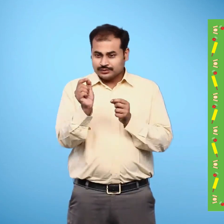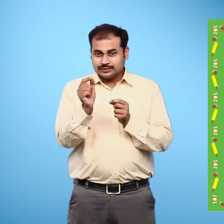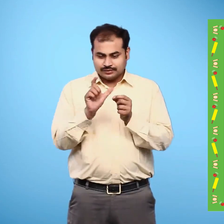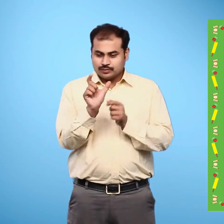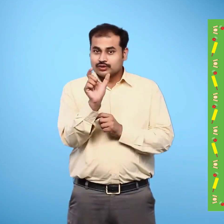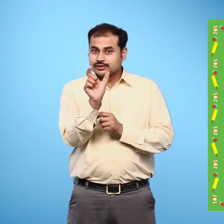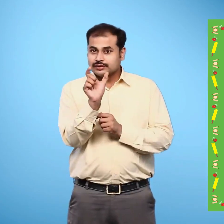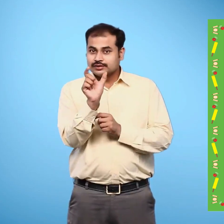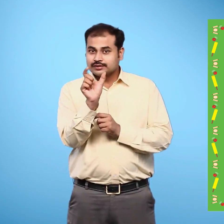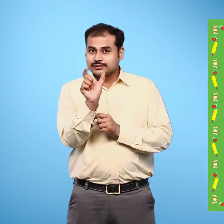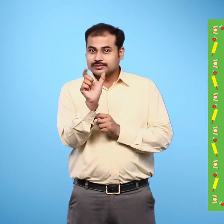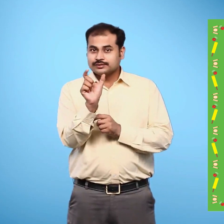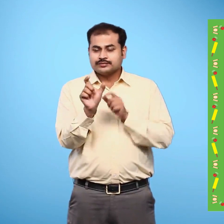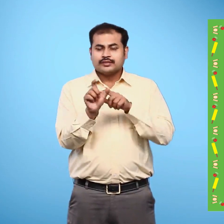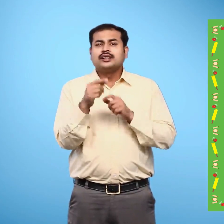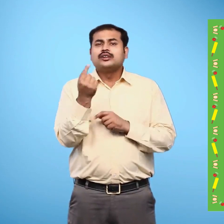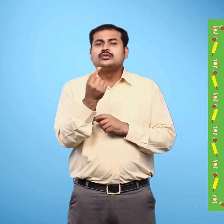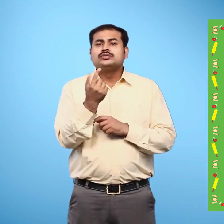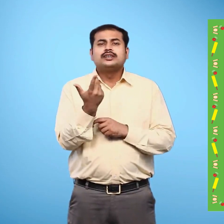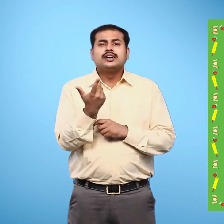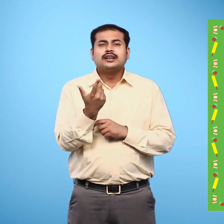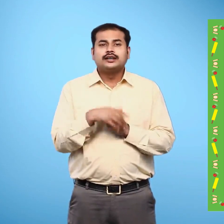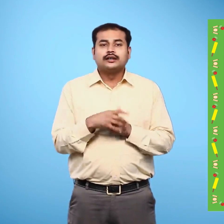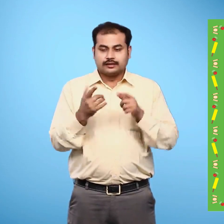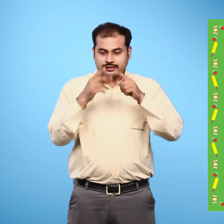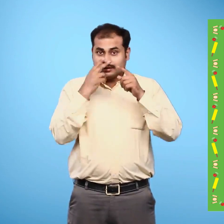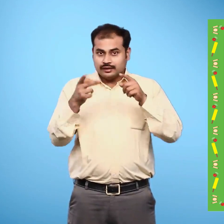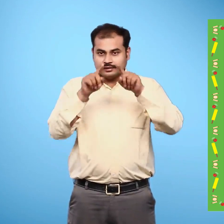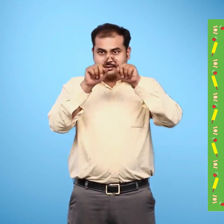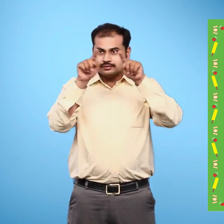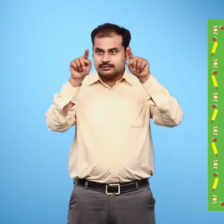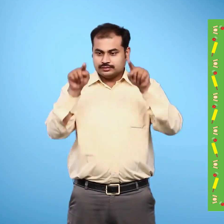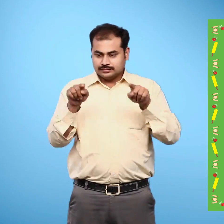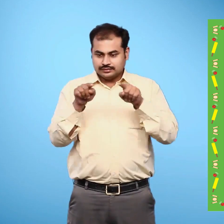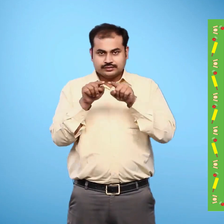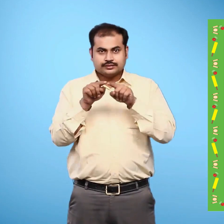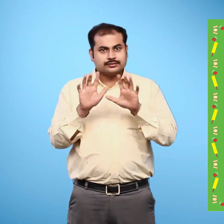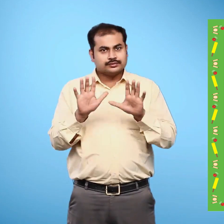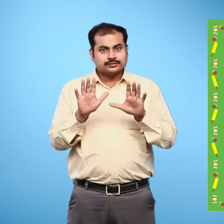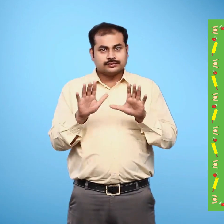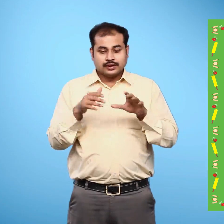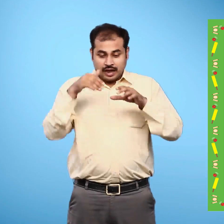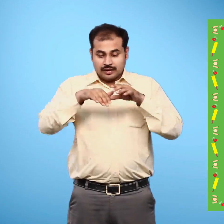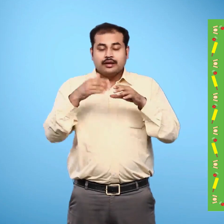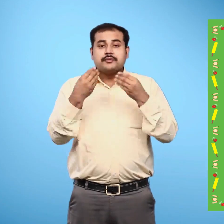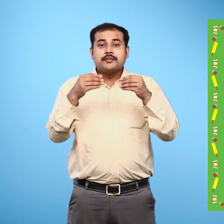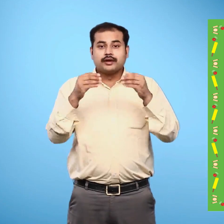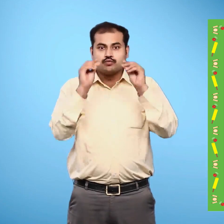Matchbox. A matchbox is a box made of cardboard or thin wood.